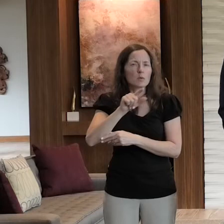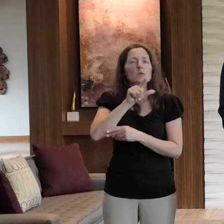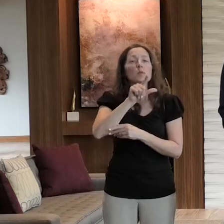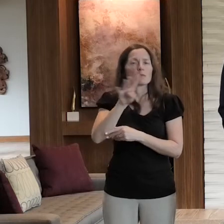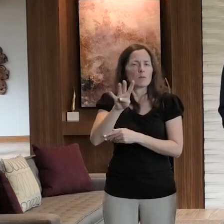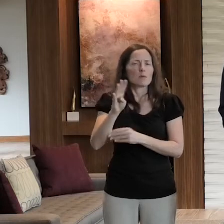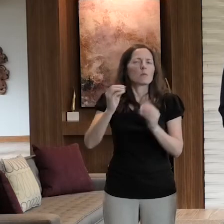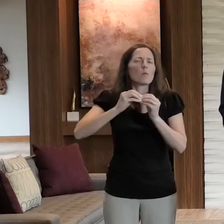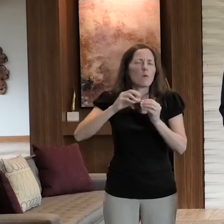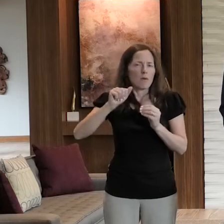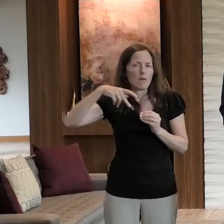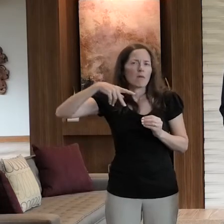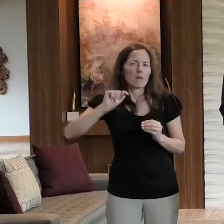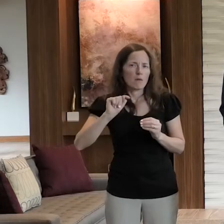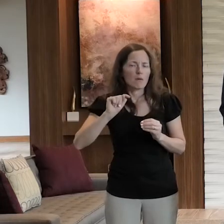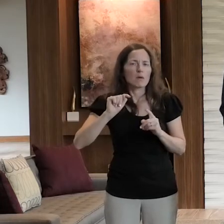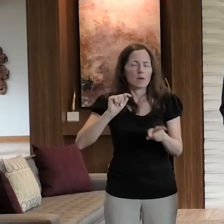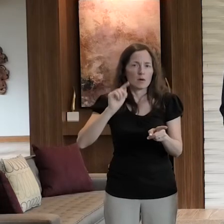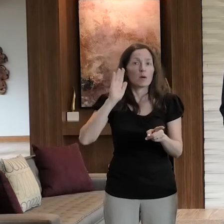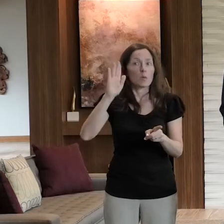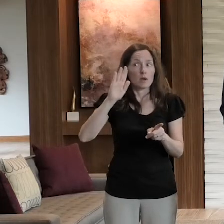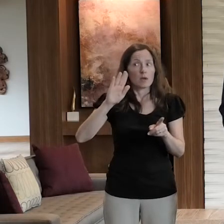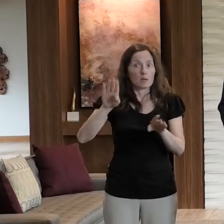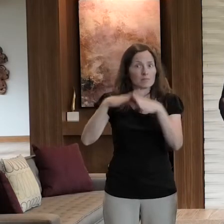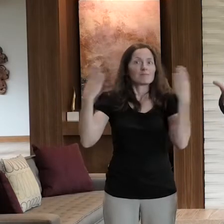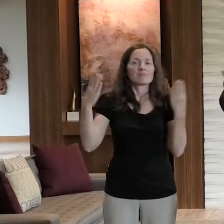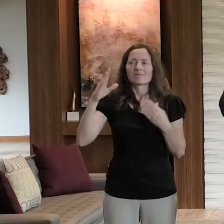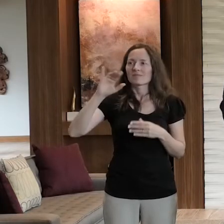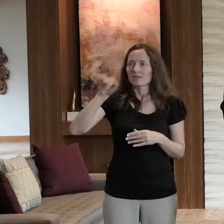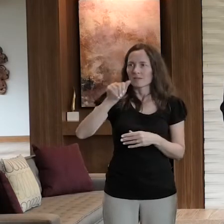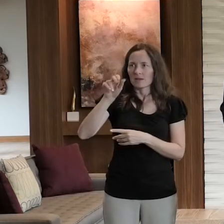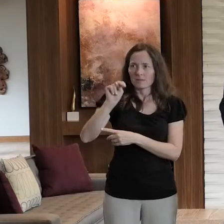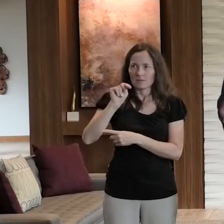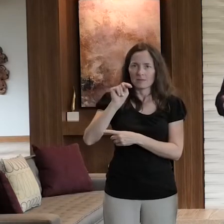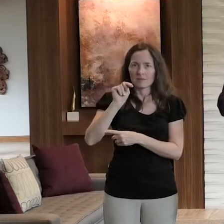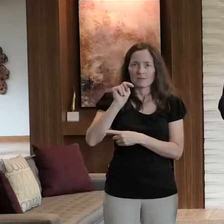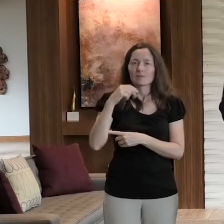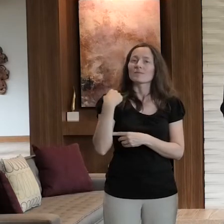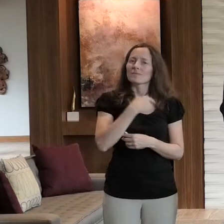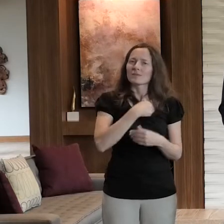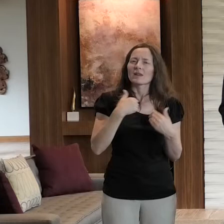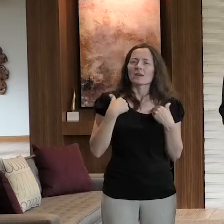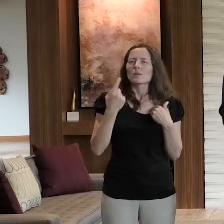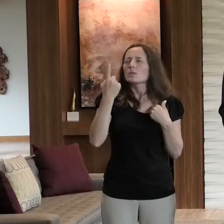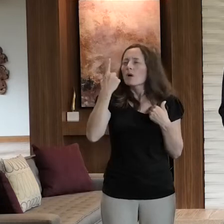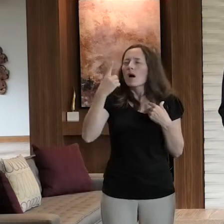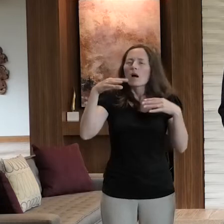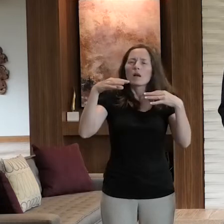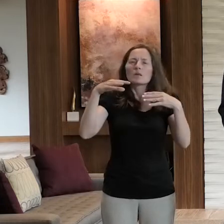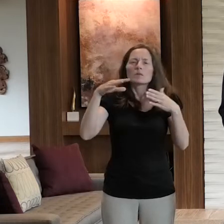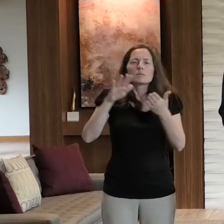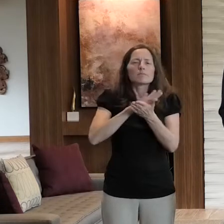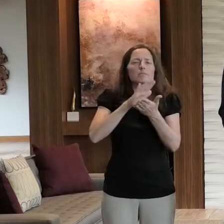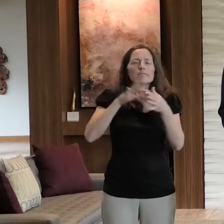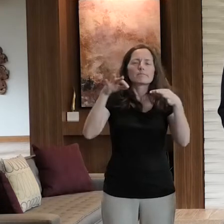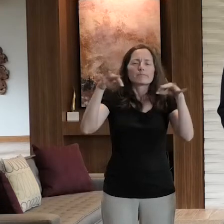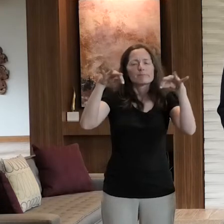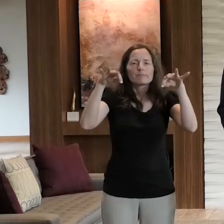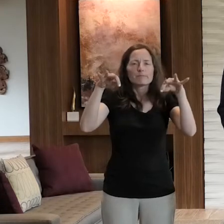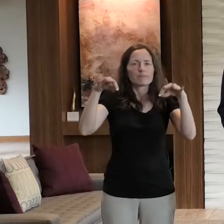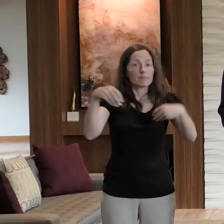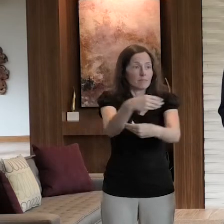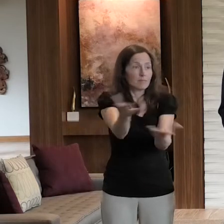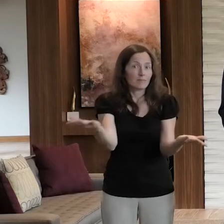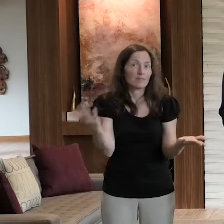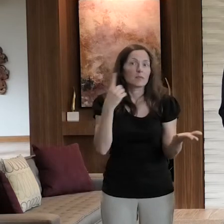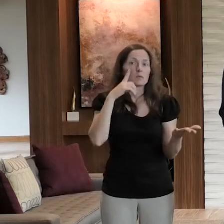and those will start leasing up in January. We actually have a one-pager kind of handout that provides information, more details